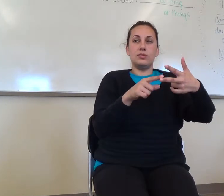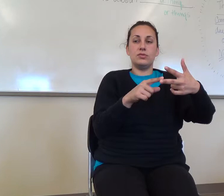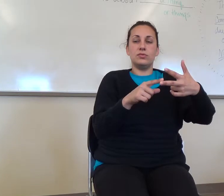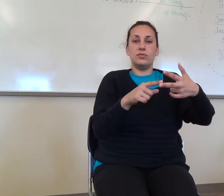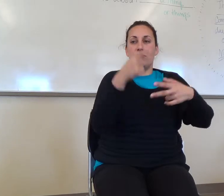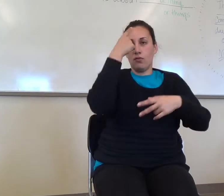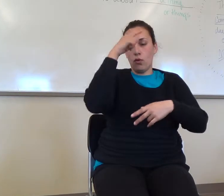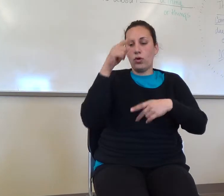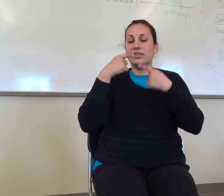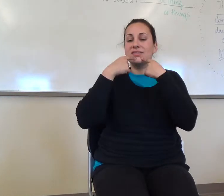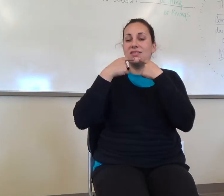yeah.